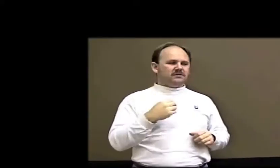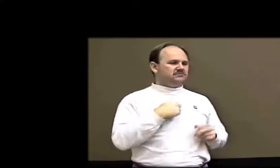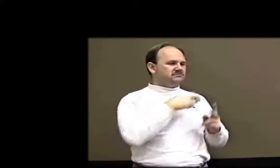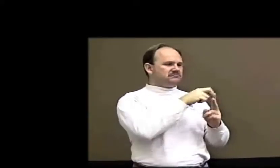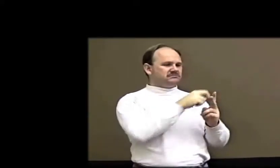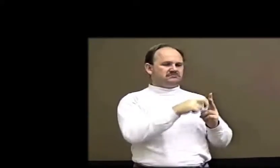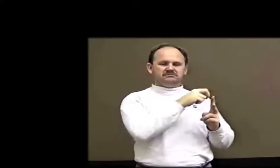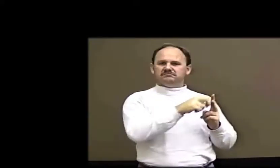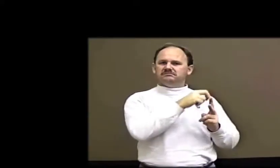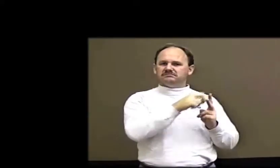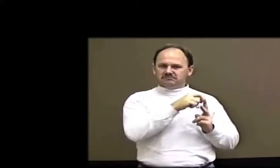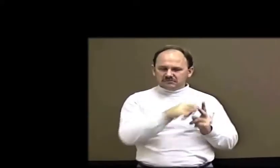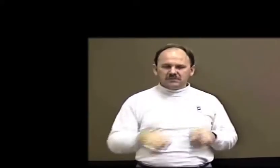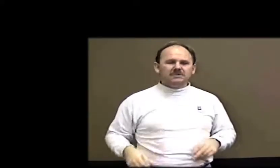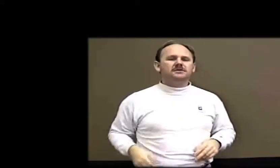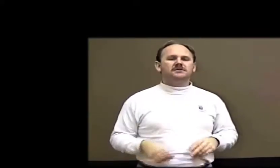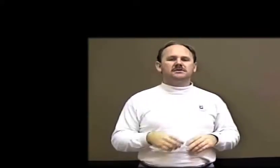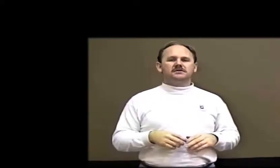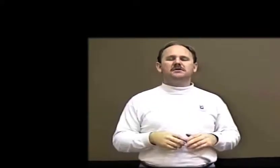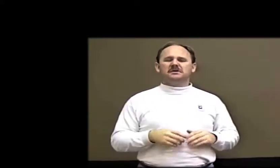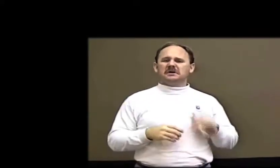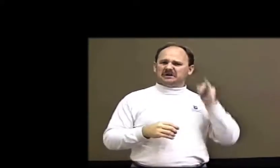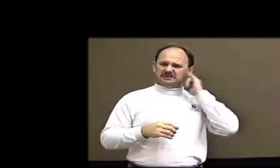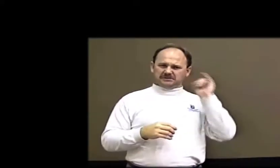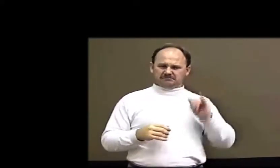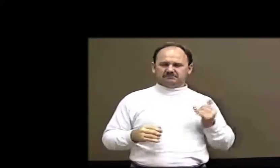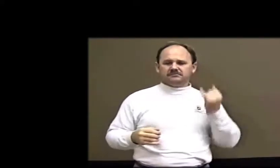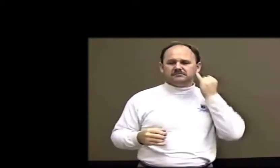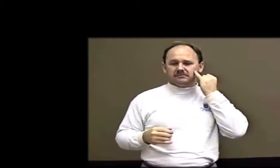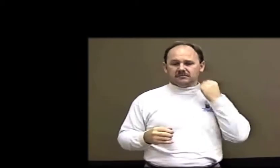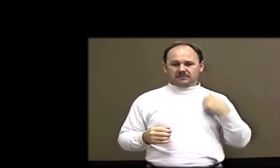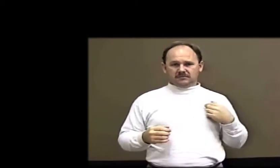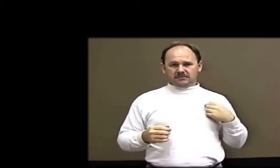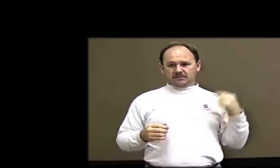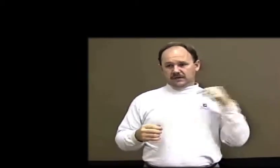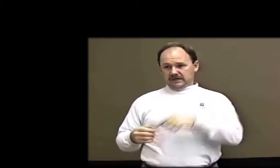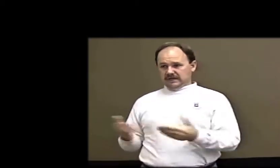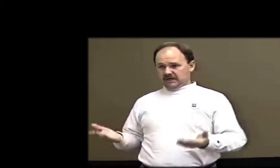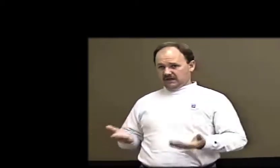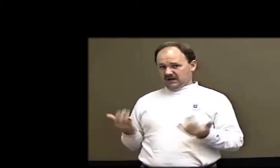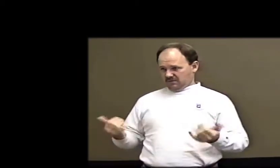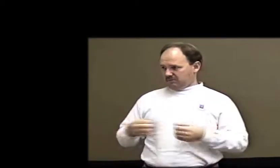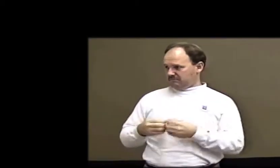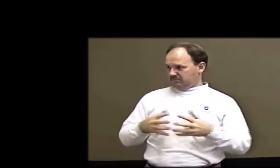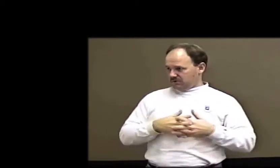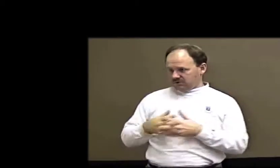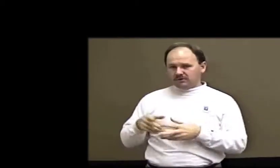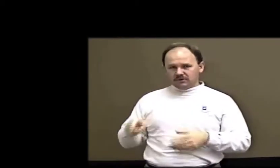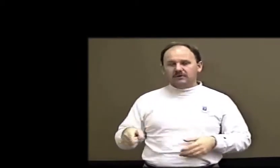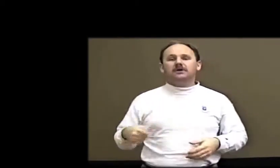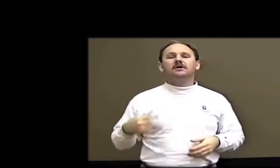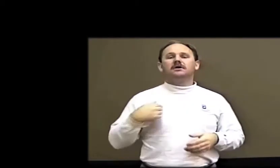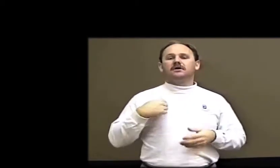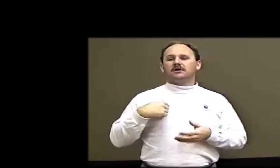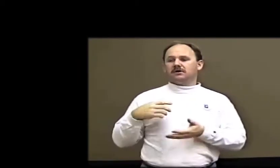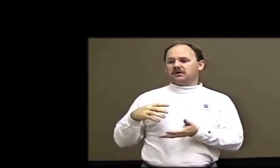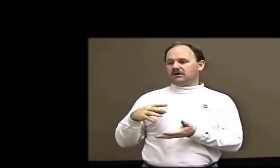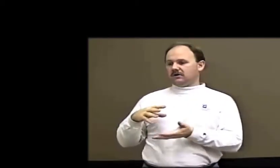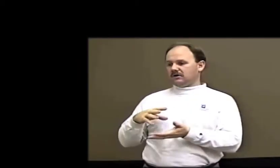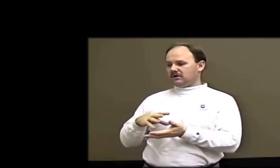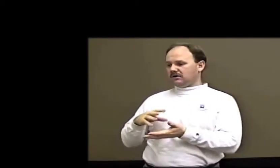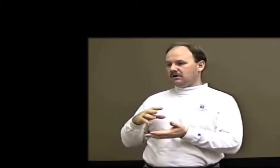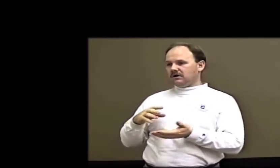device. How do you communicate using the TTY? You use English to type. Newspapers are in English. For reading and